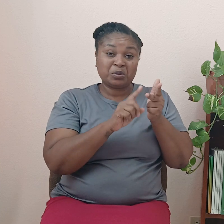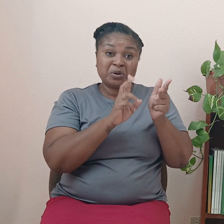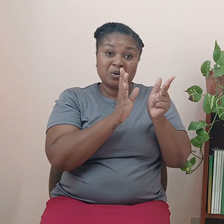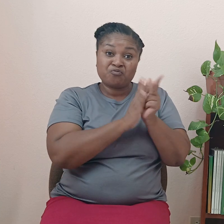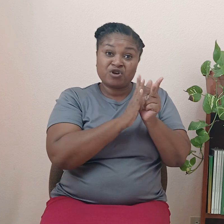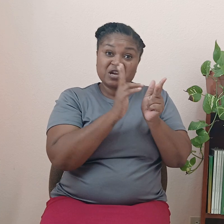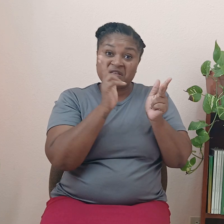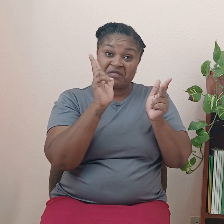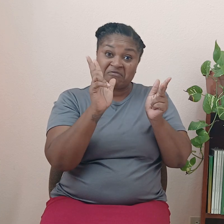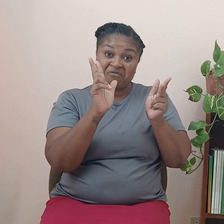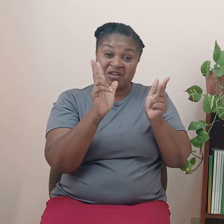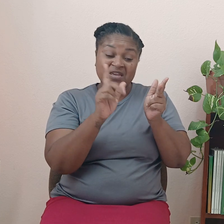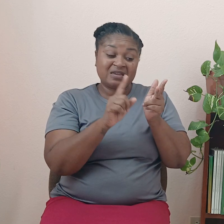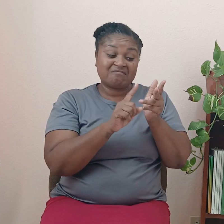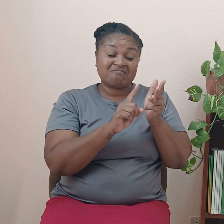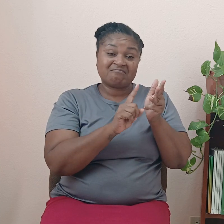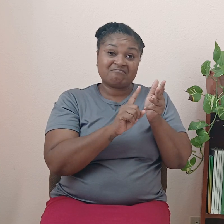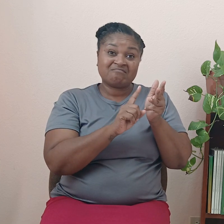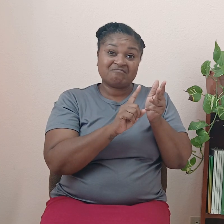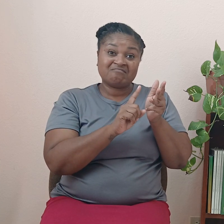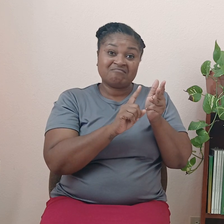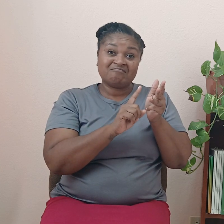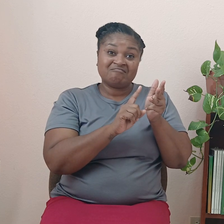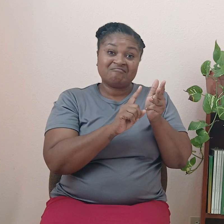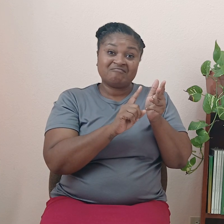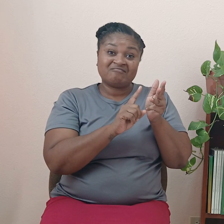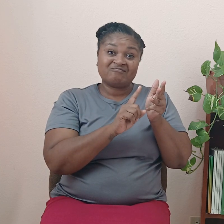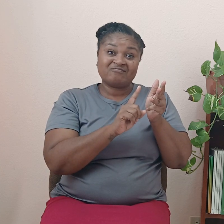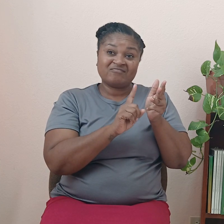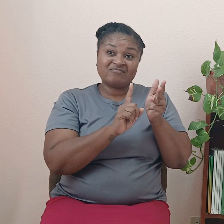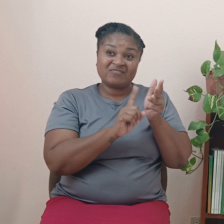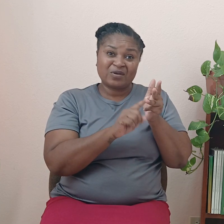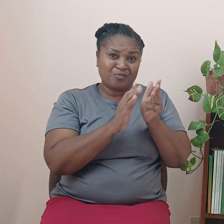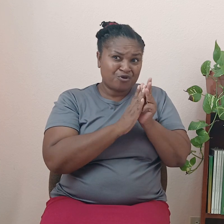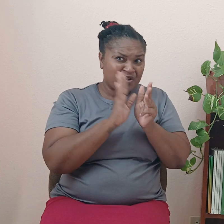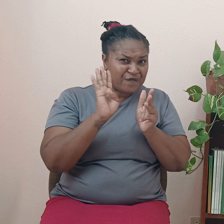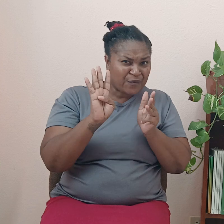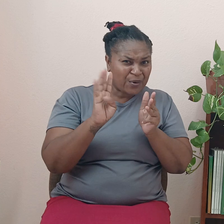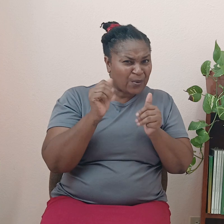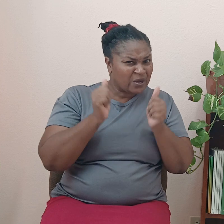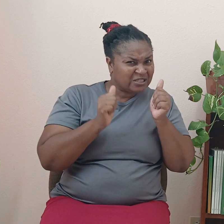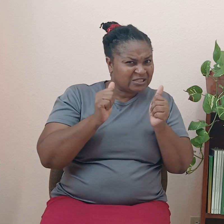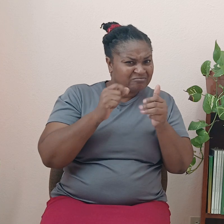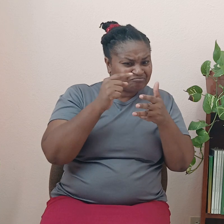Or prayer 3? Or prayer 4?